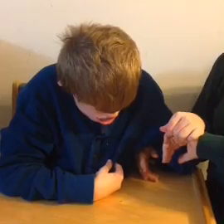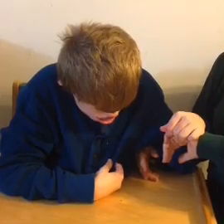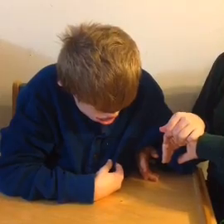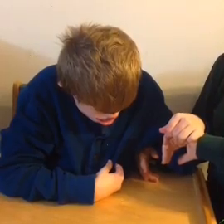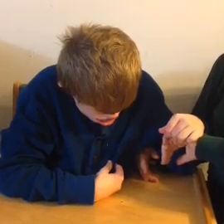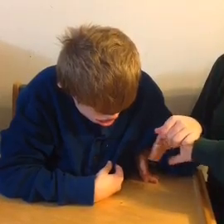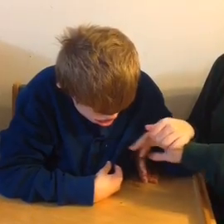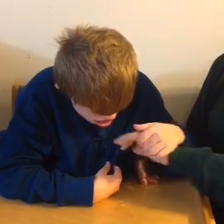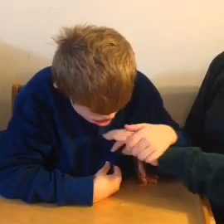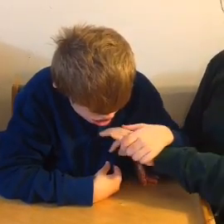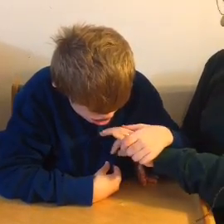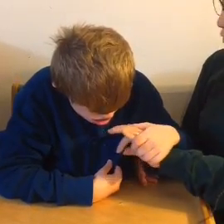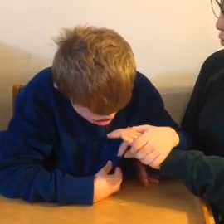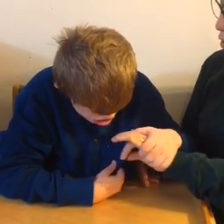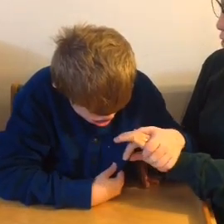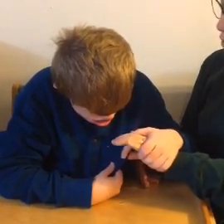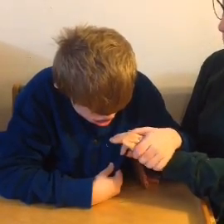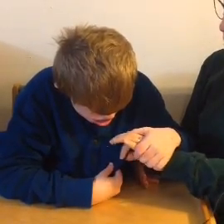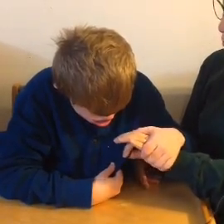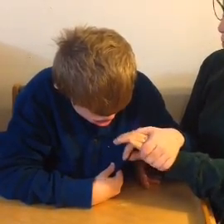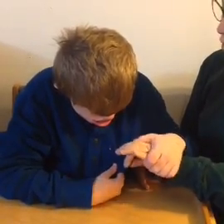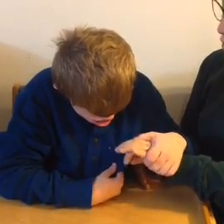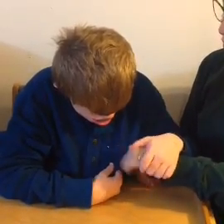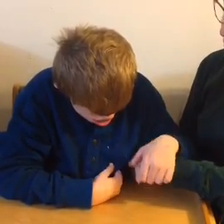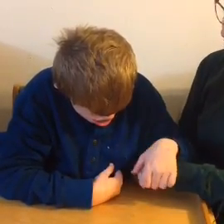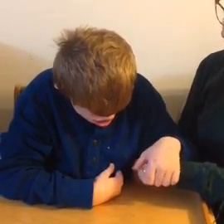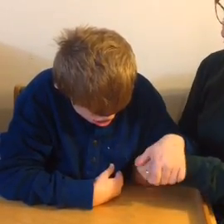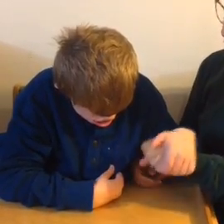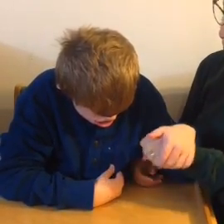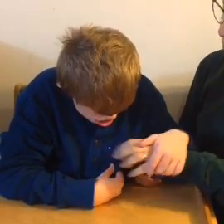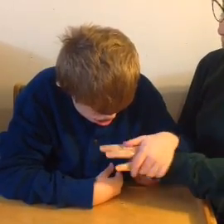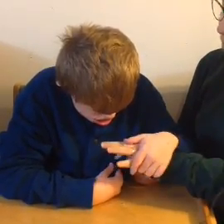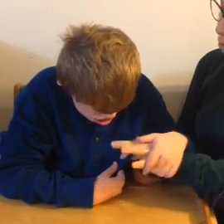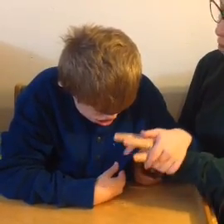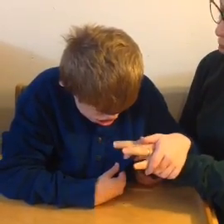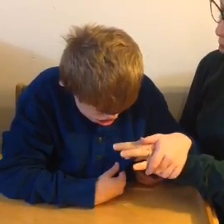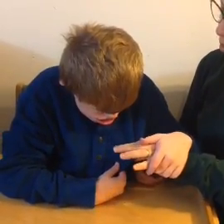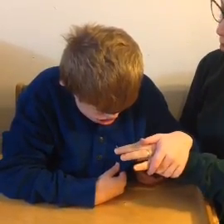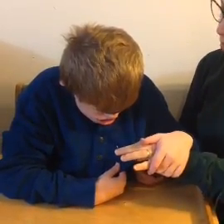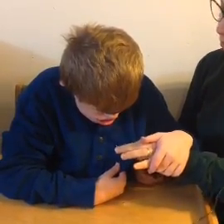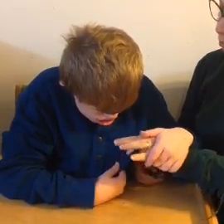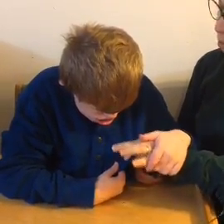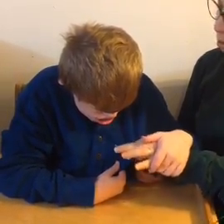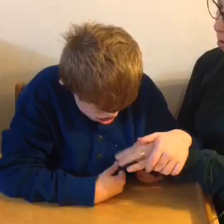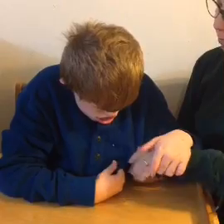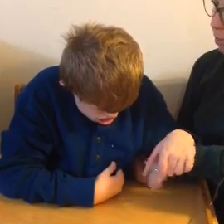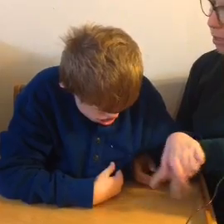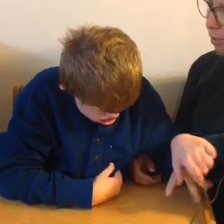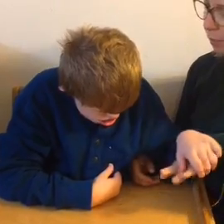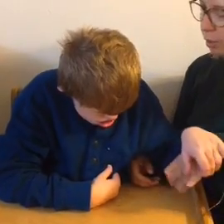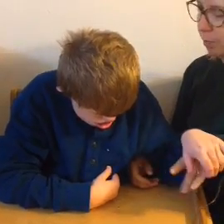Well, it looks like you're signing shirt. Do you want to do shirt? We can sign shirt. Shirt. Okay, let's finger spell